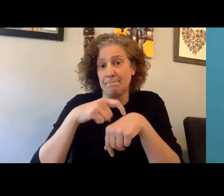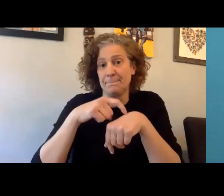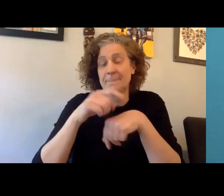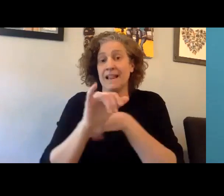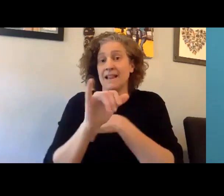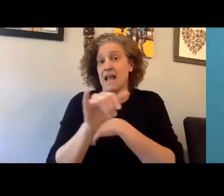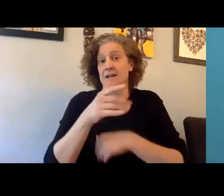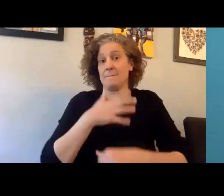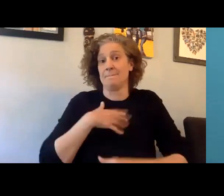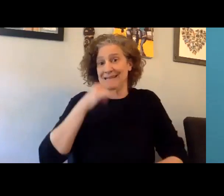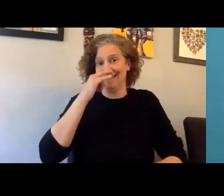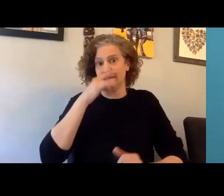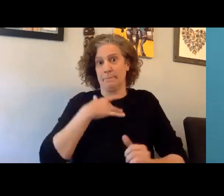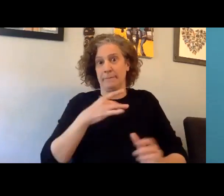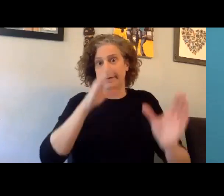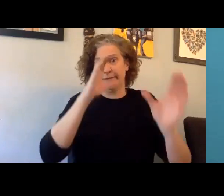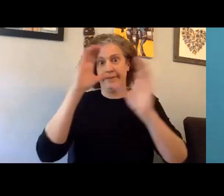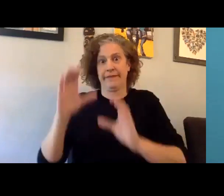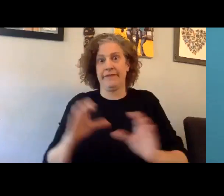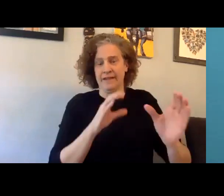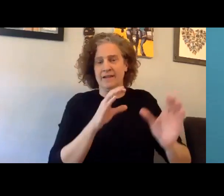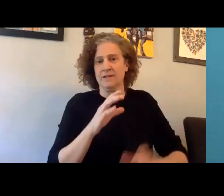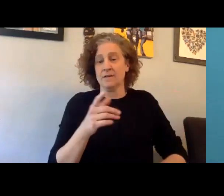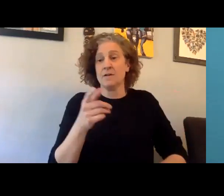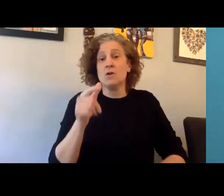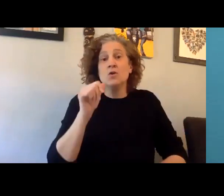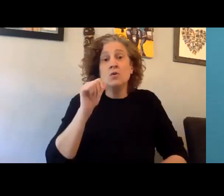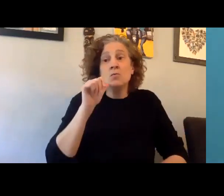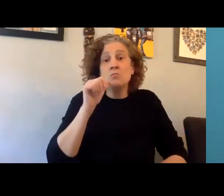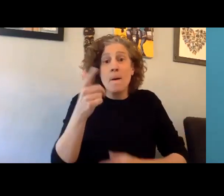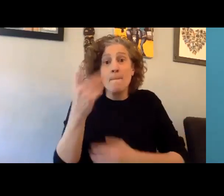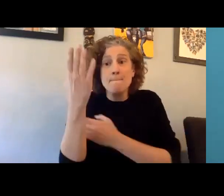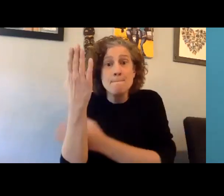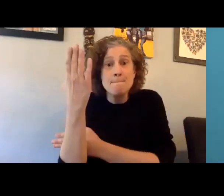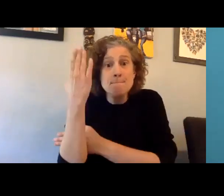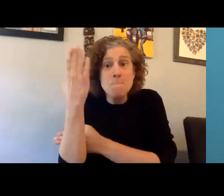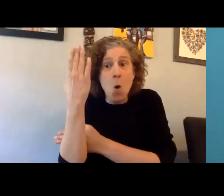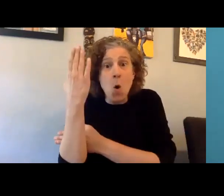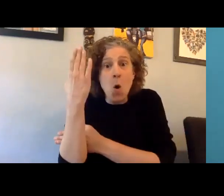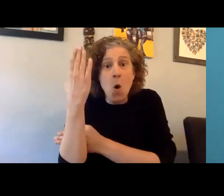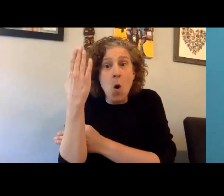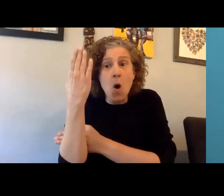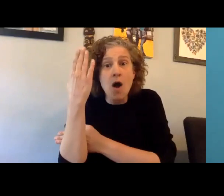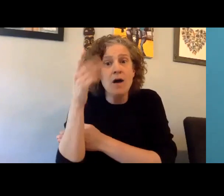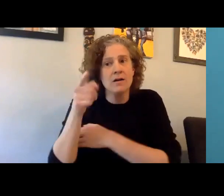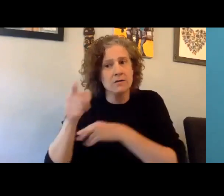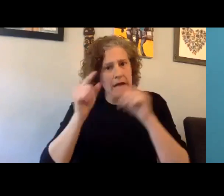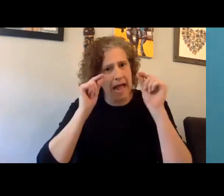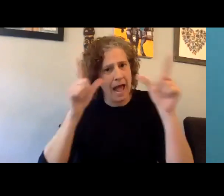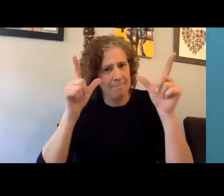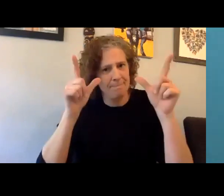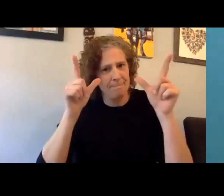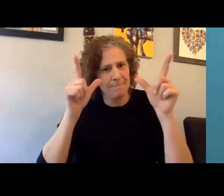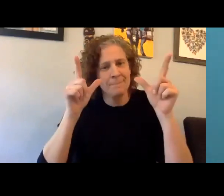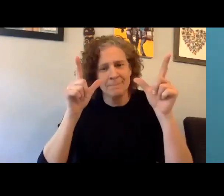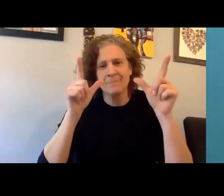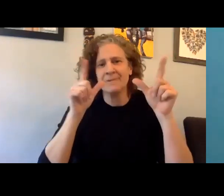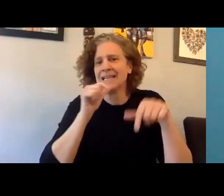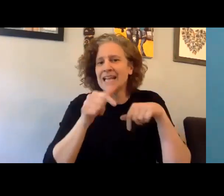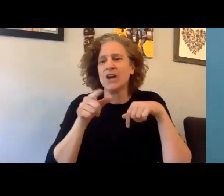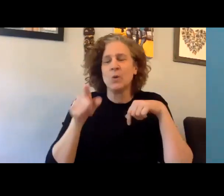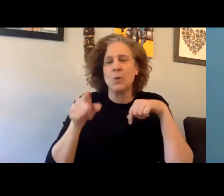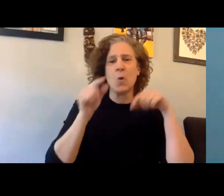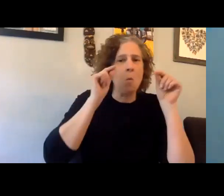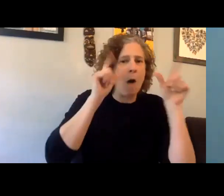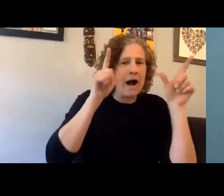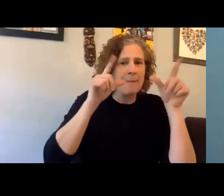And with time, like, you know, when I said my kids tend to stay up all night, we would say tomorrow morning, you need to get